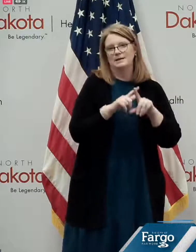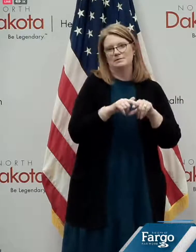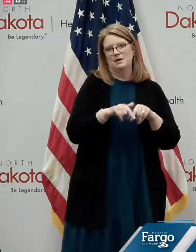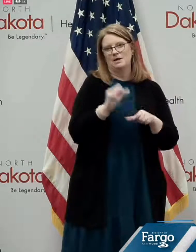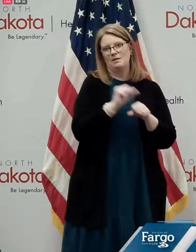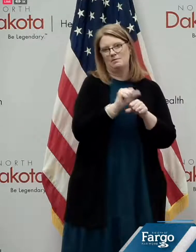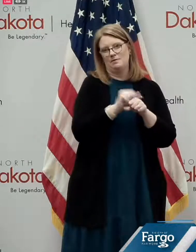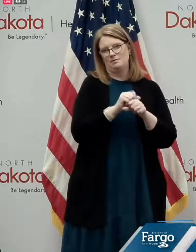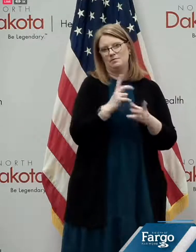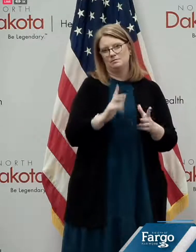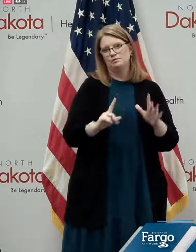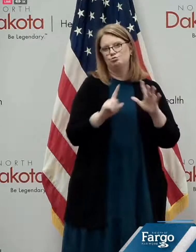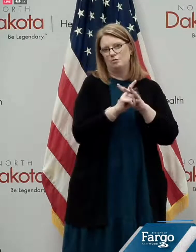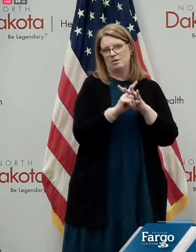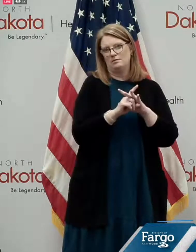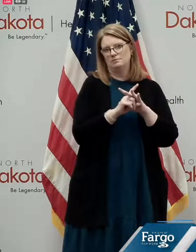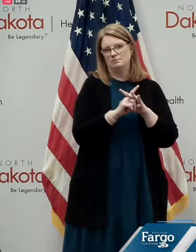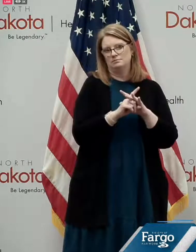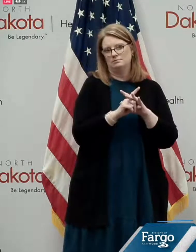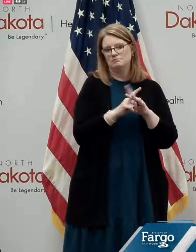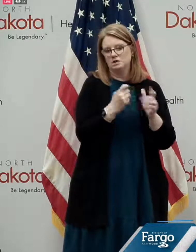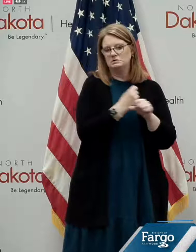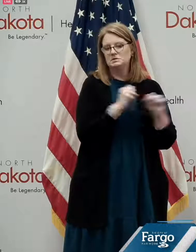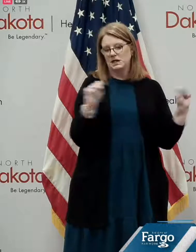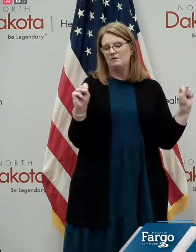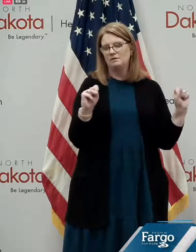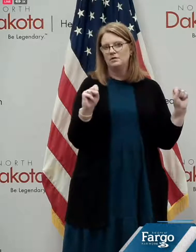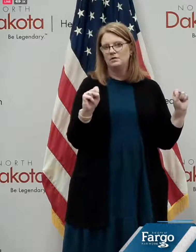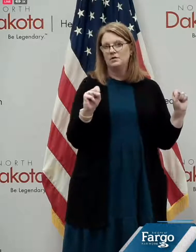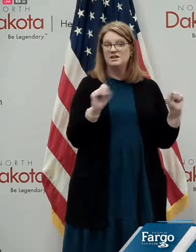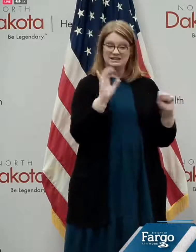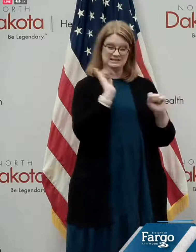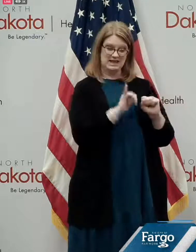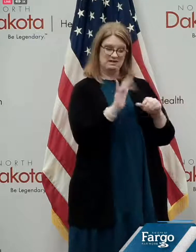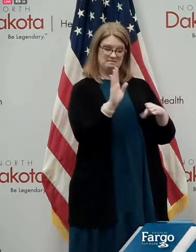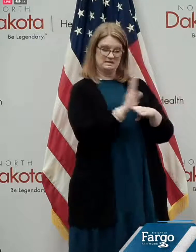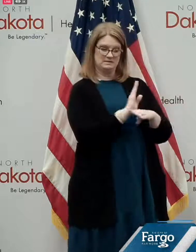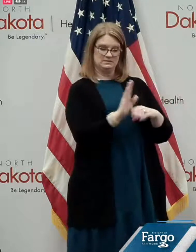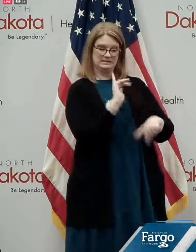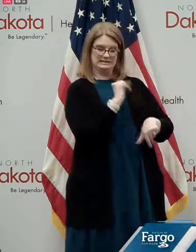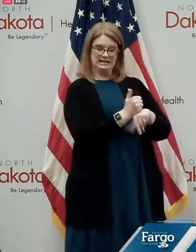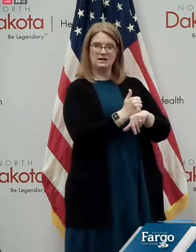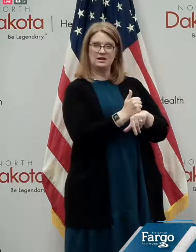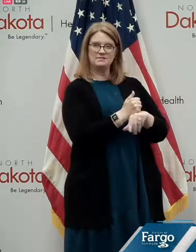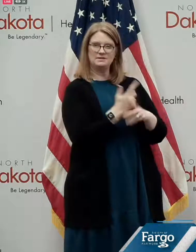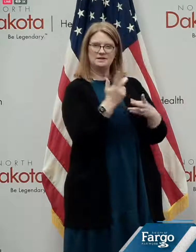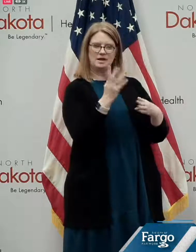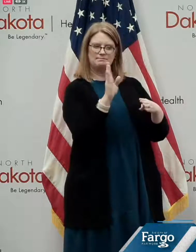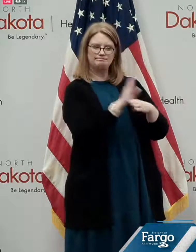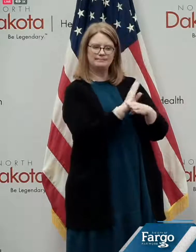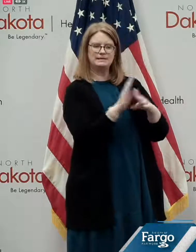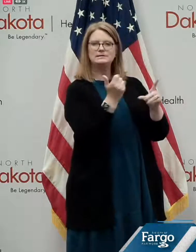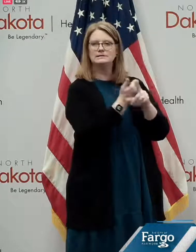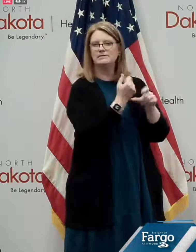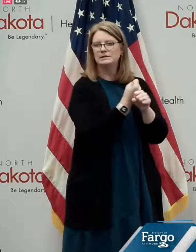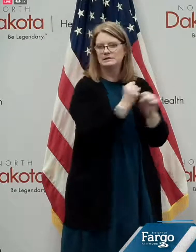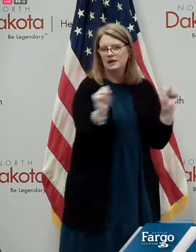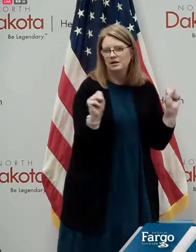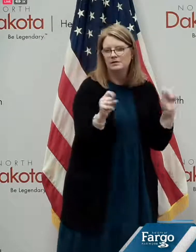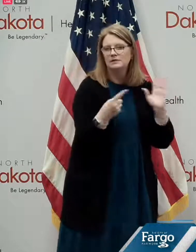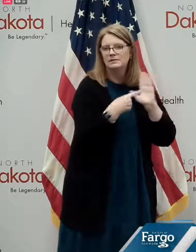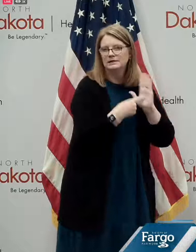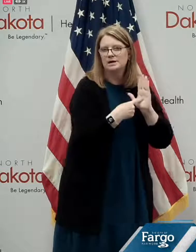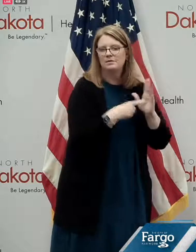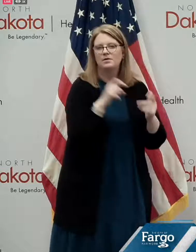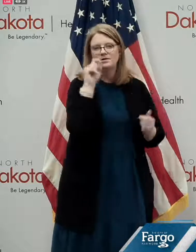to work because they're safe there, because the manufacturer has invested in making that workplace safe. So that would be another example. So